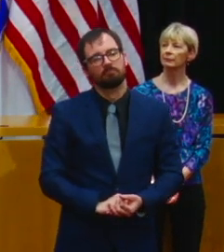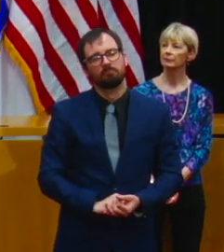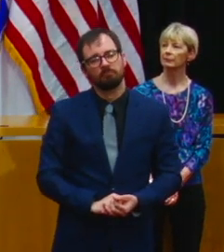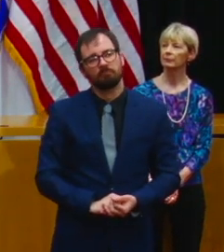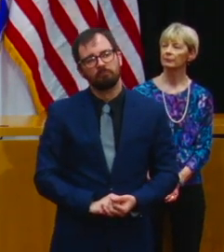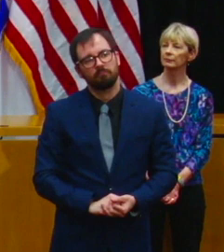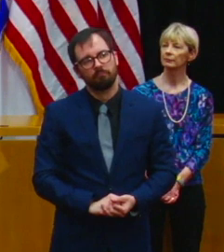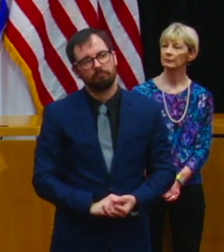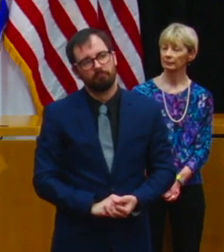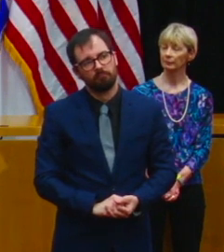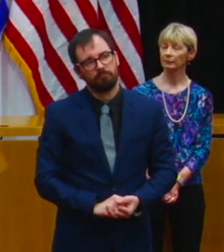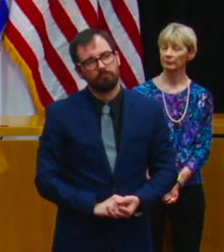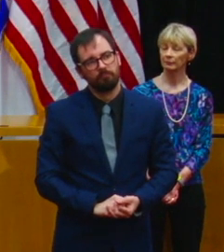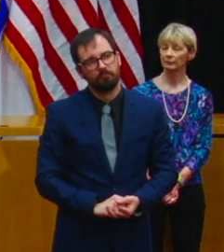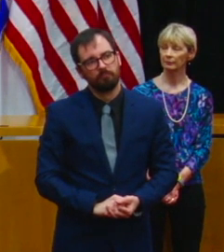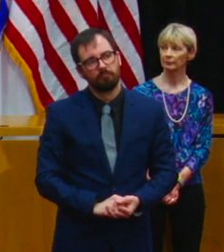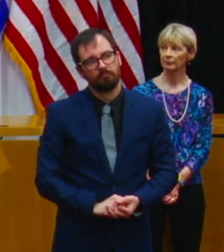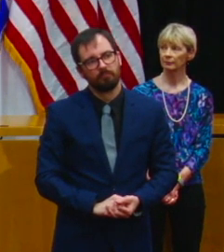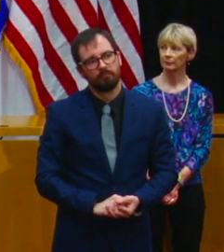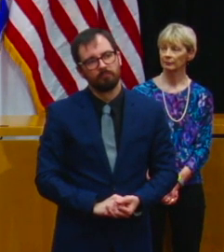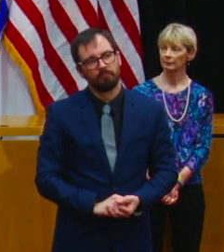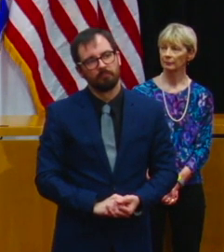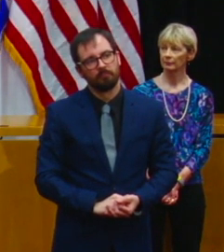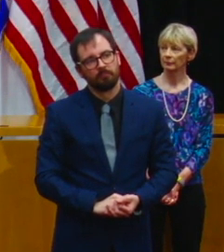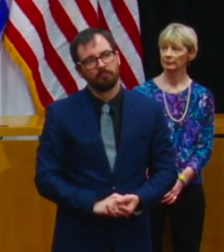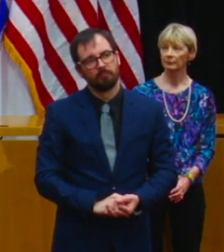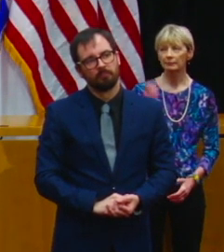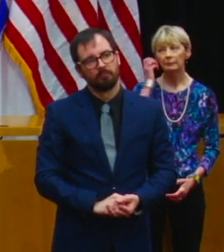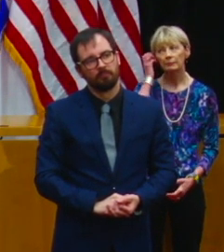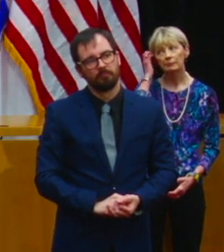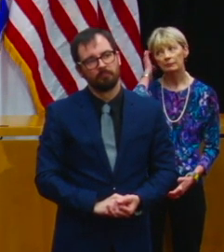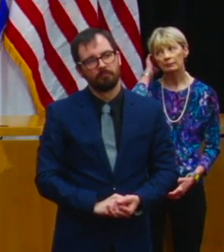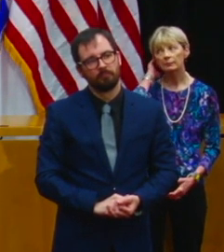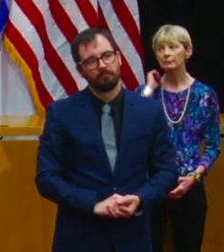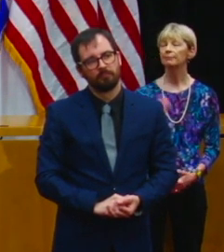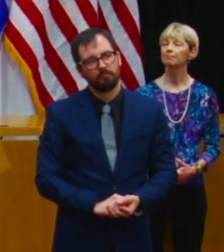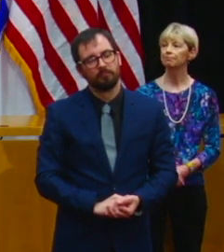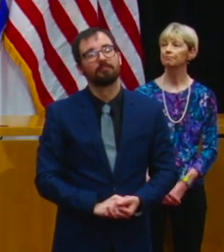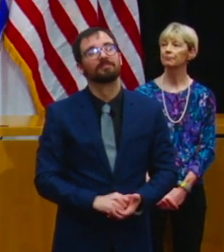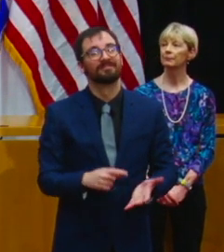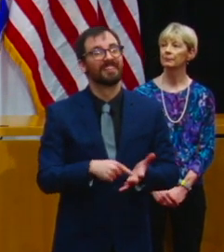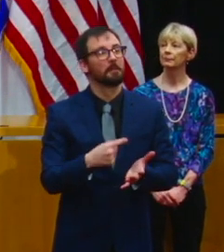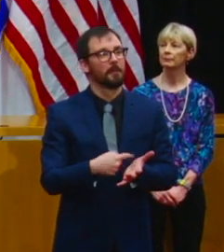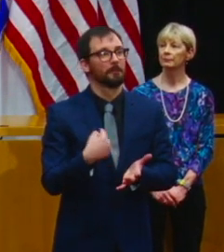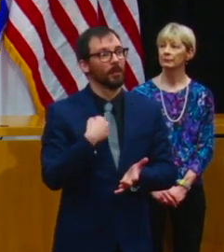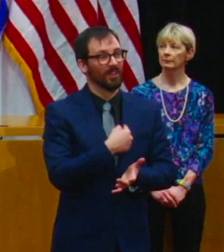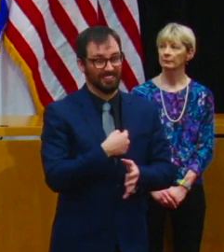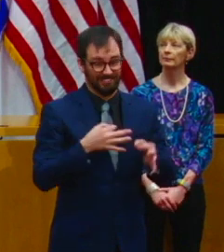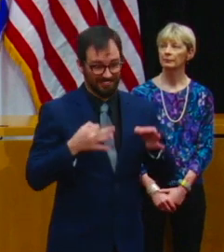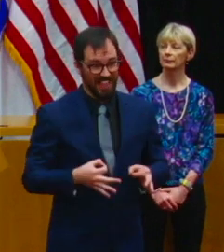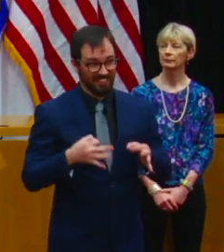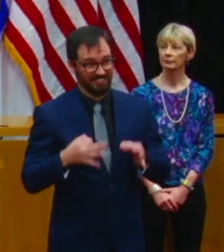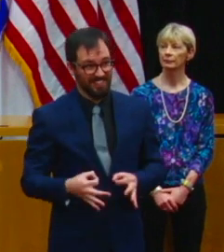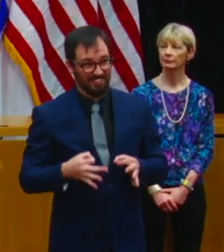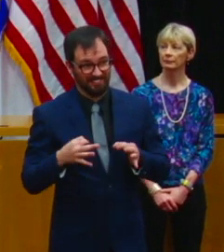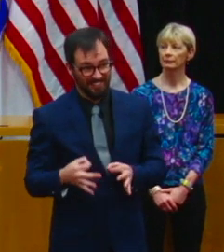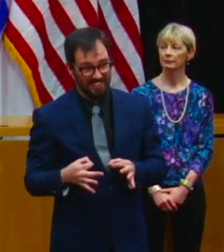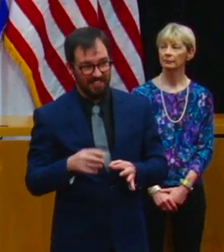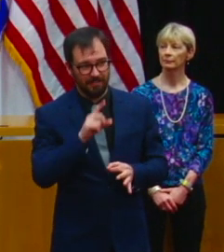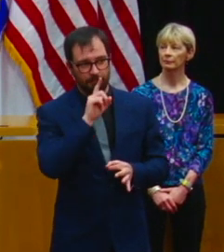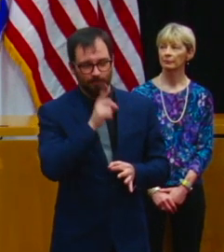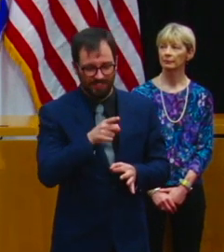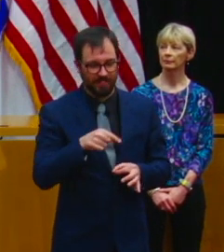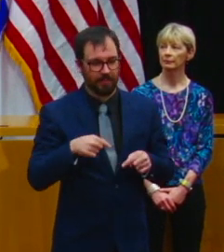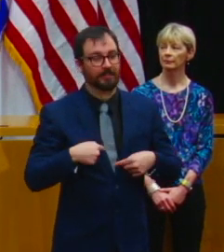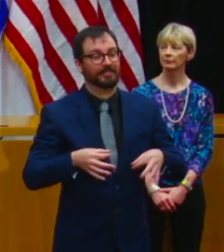authority, where our authority begins and ends, and some of it has to do with where federal authority begins and ends, which gets us back to some of the questions around